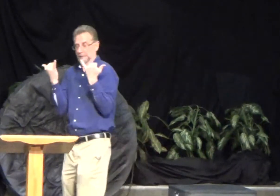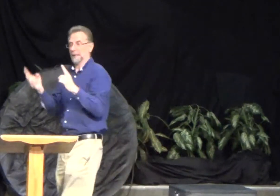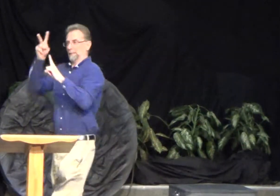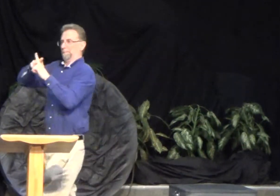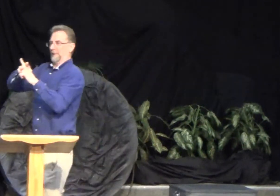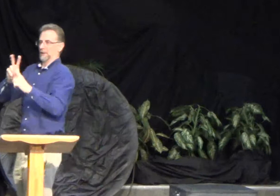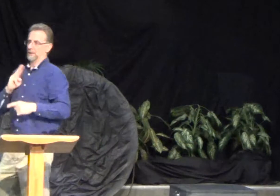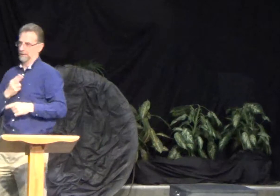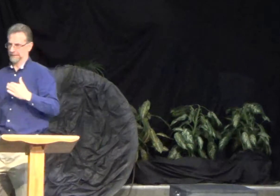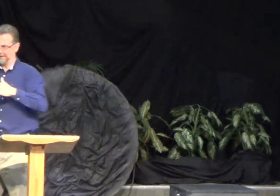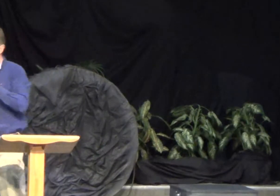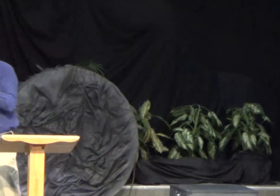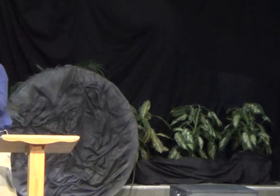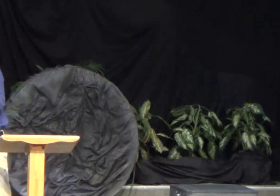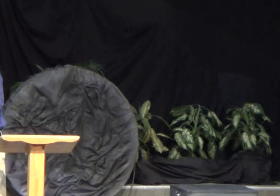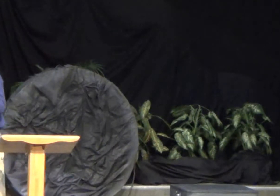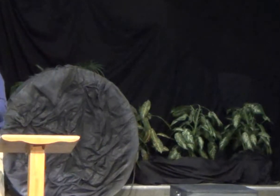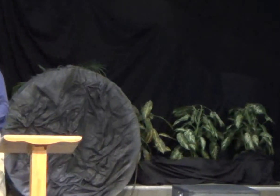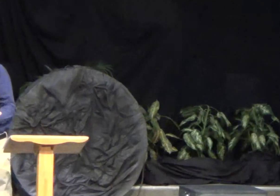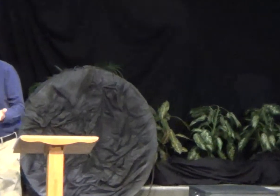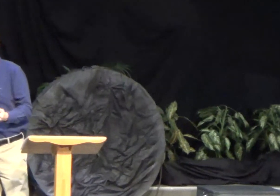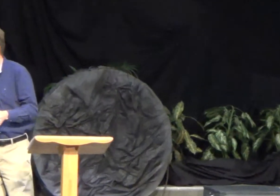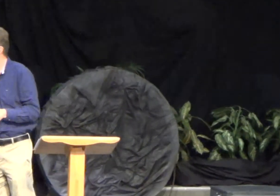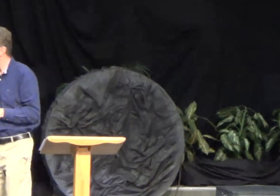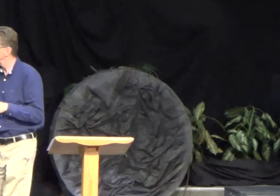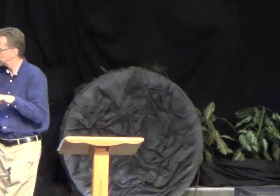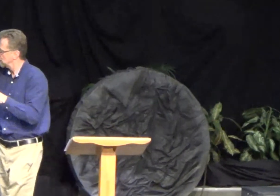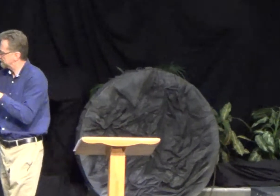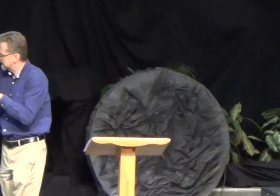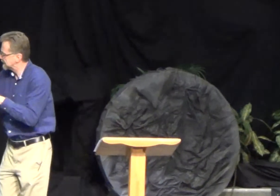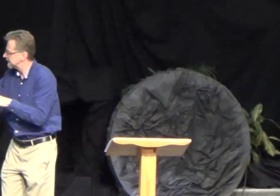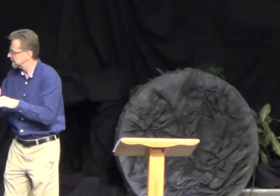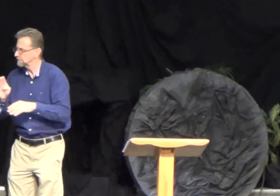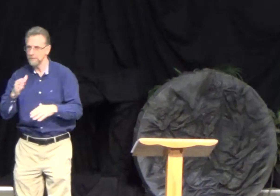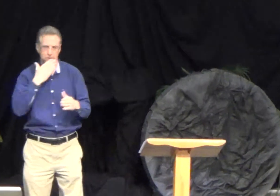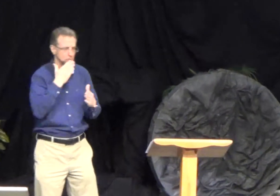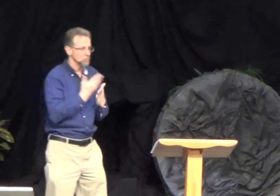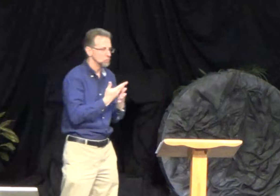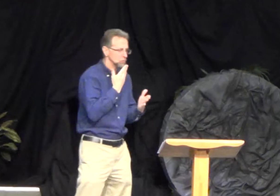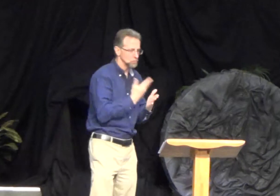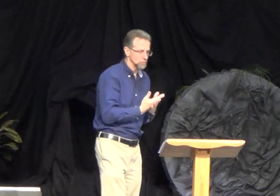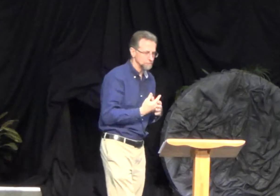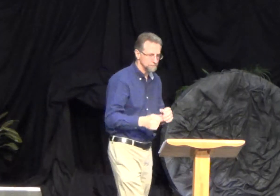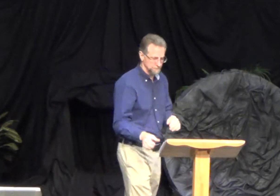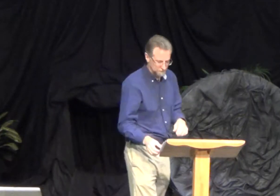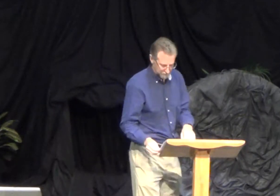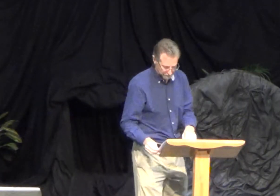that today it still applies to us. How is that? It says those who do business, to do